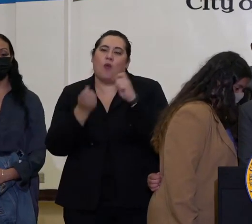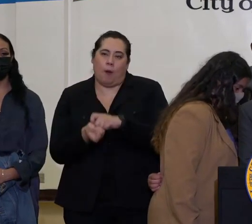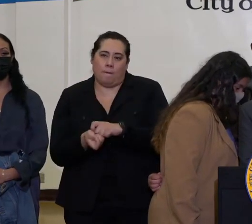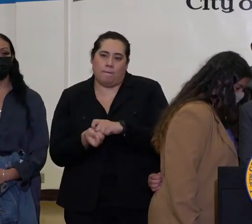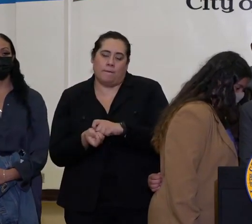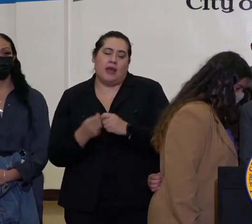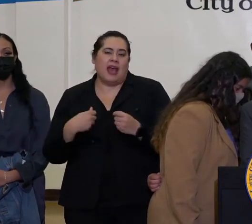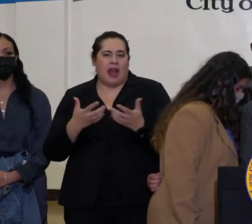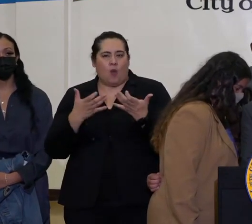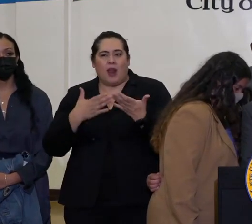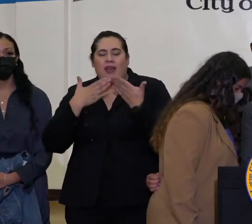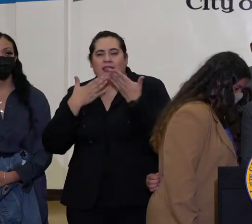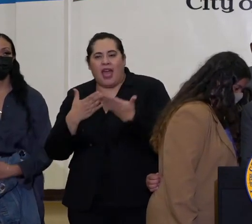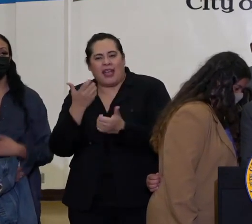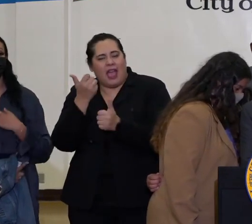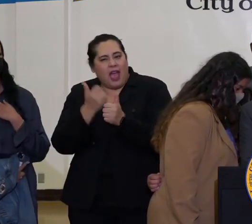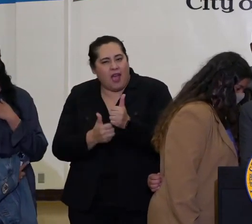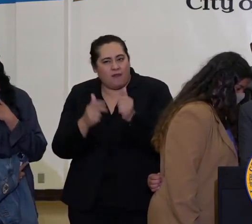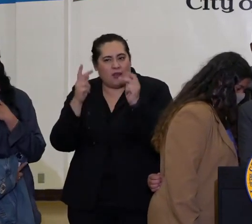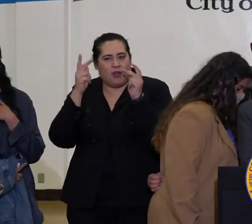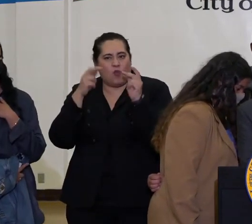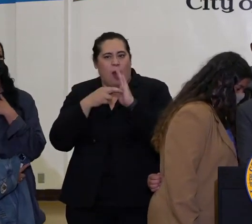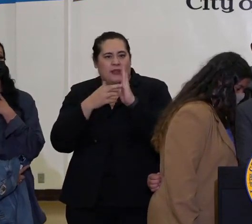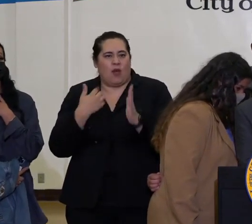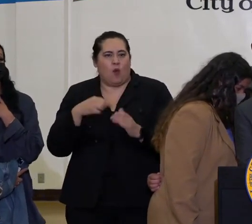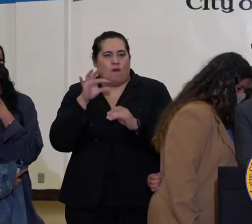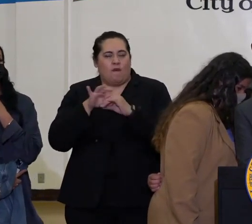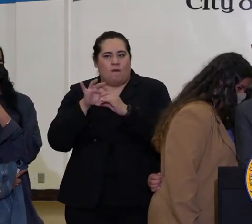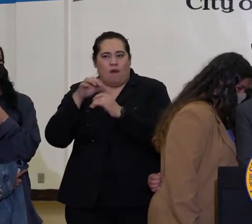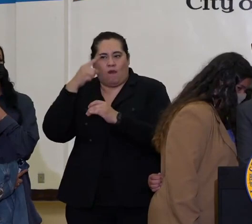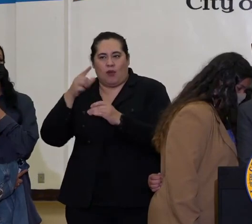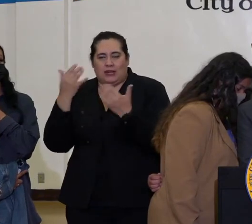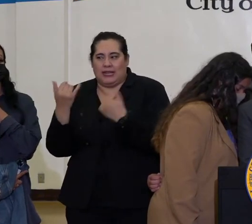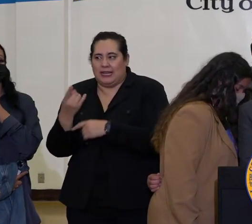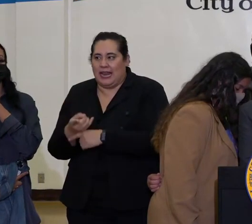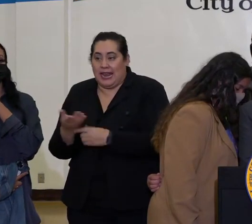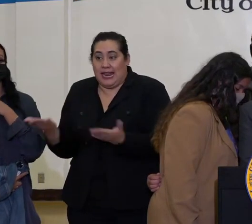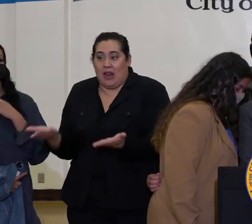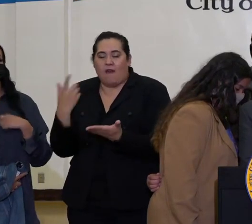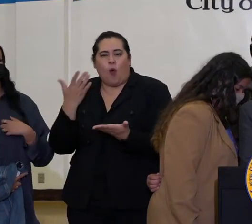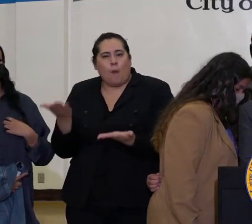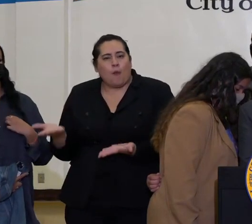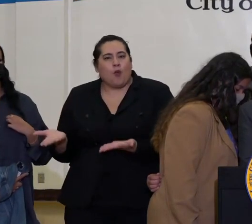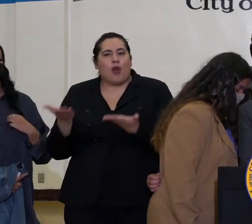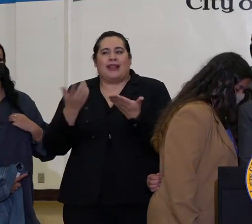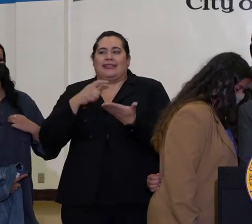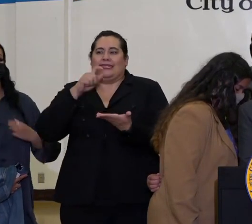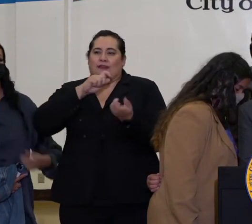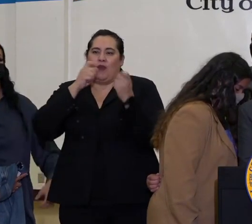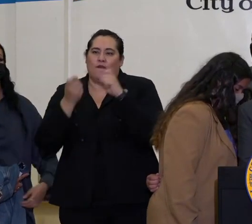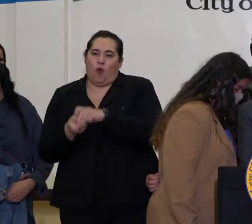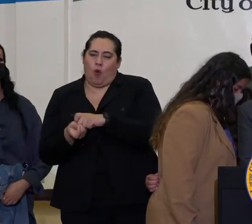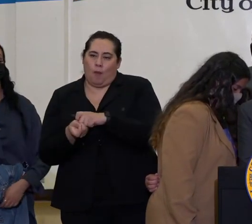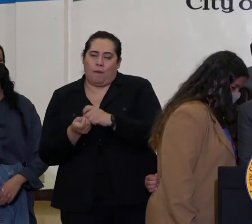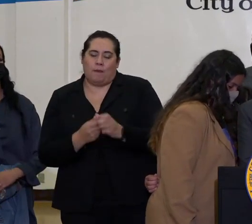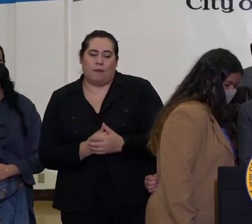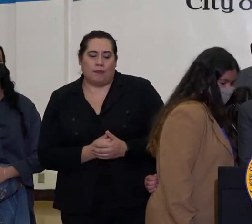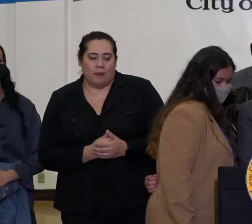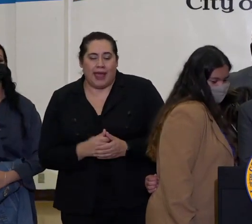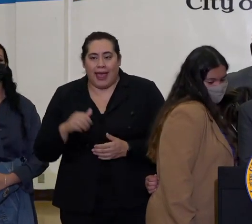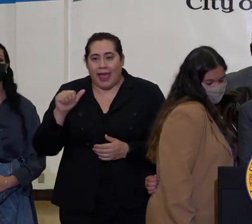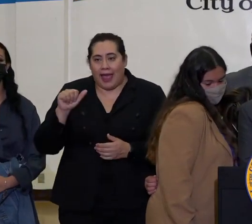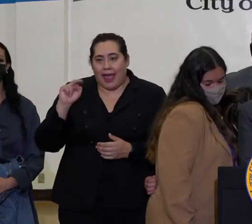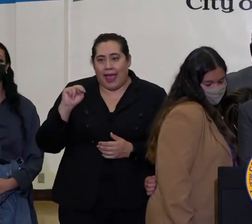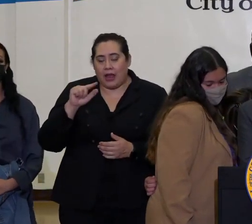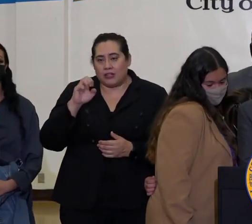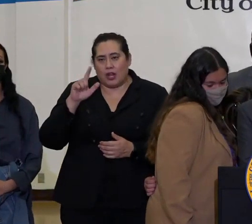And I want to thank every elected representative who's here, representative of the people, for bringing about needed reforms in California. Angelo was